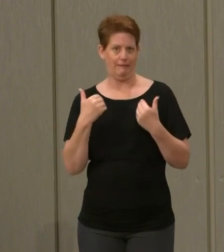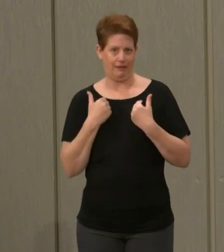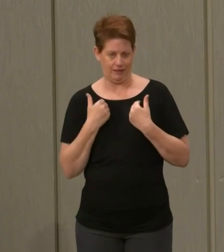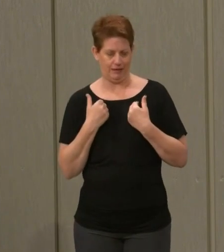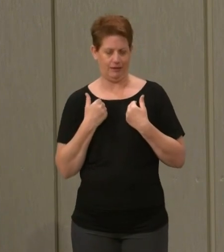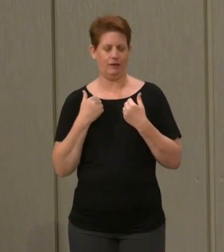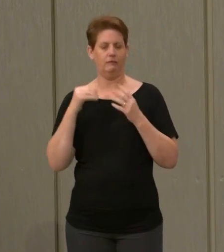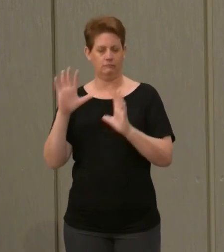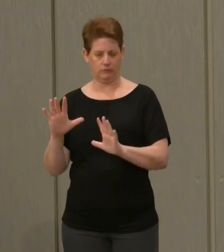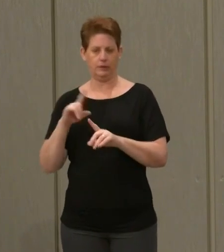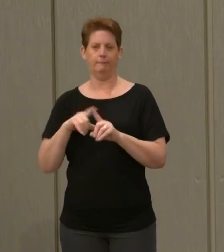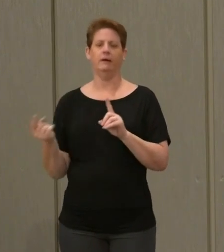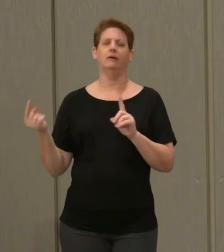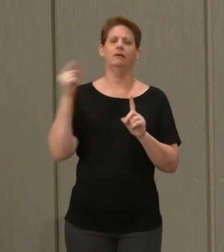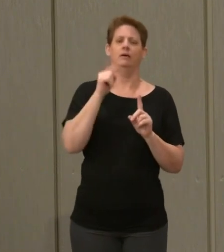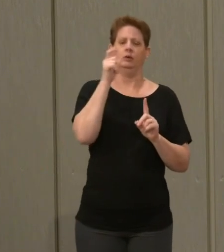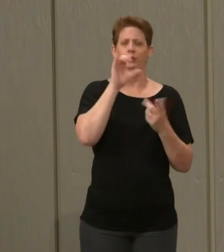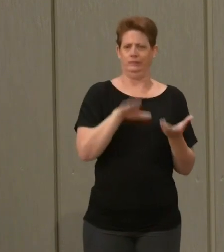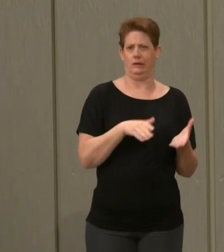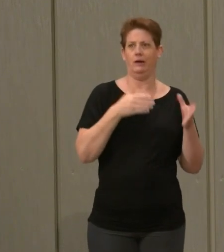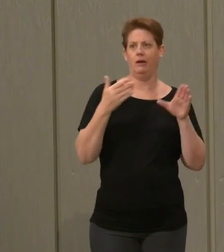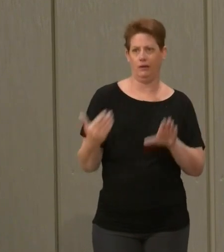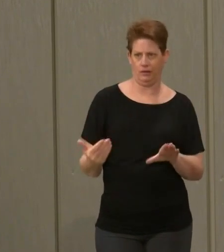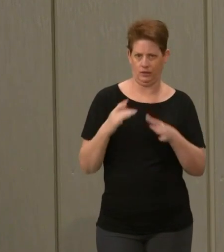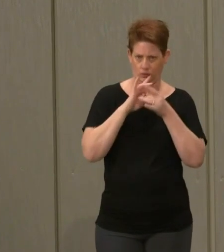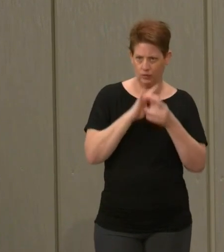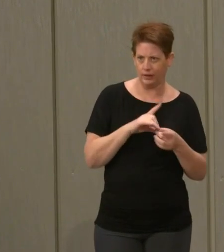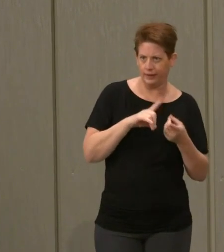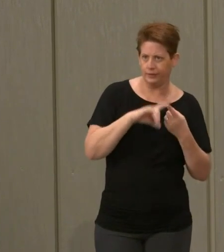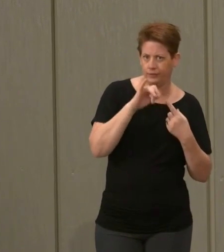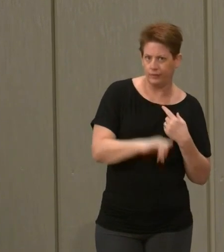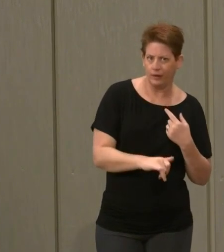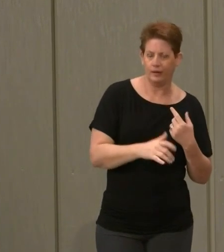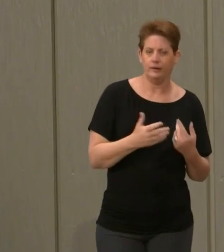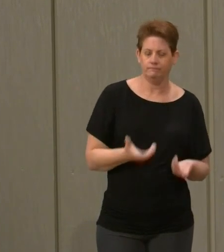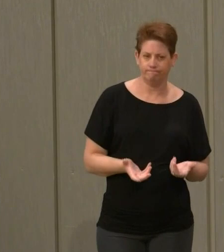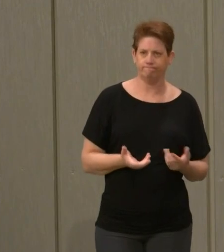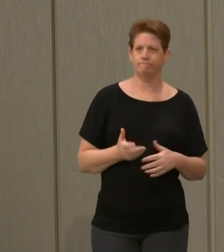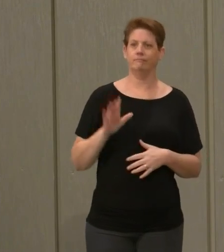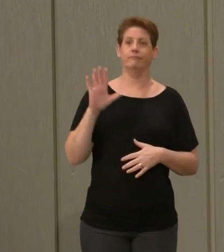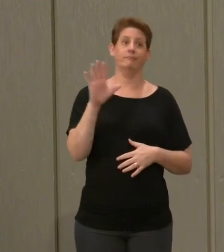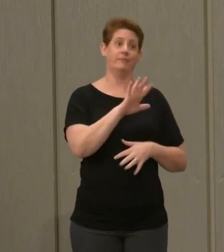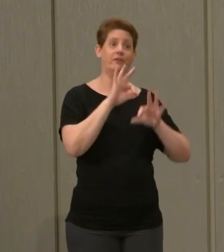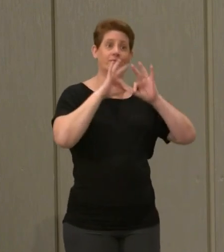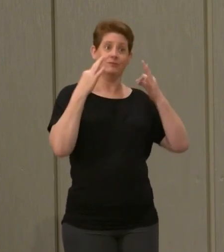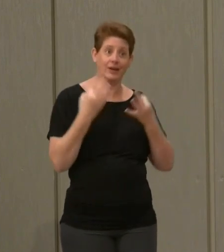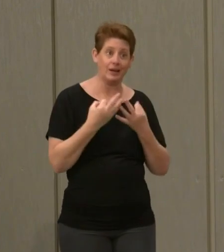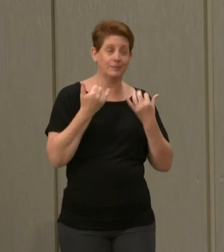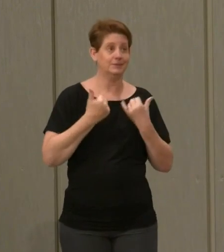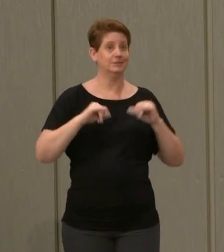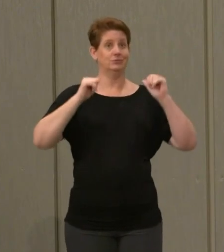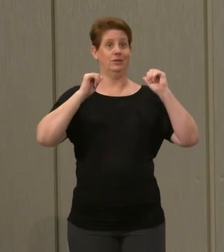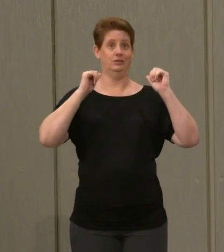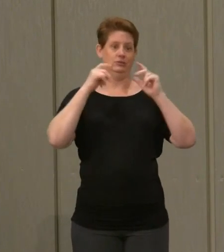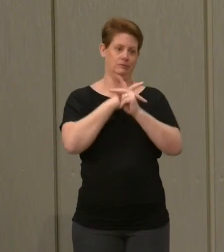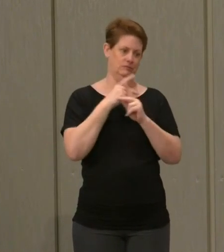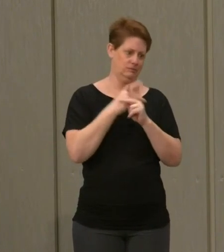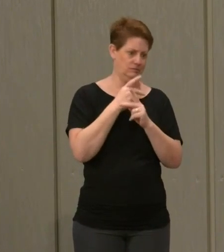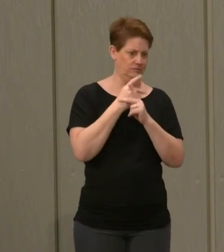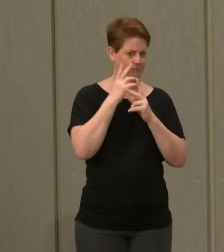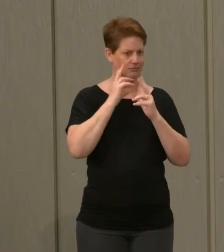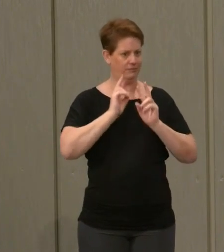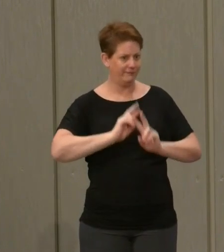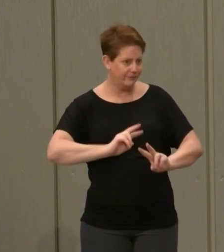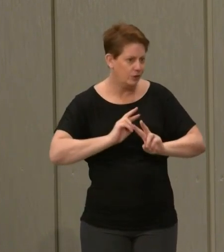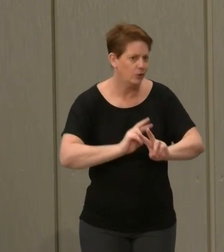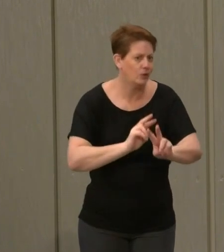in the state because of COVID-19, their families are obviously trying to figure out funeral arrangements under a very sort of abnormal time.